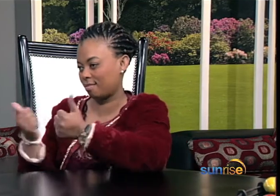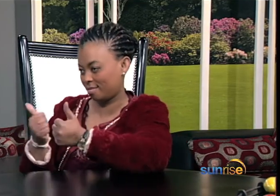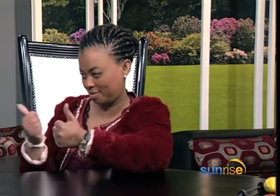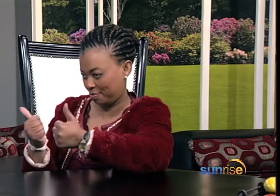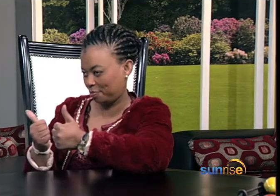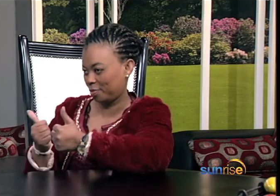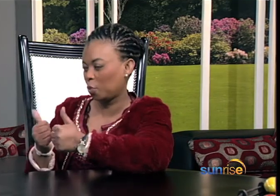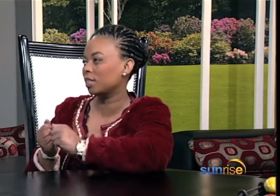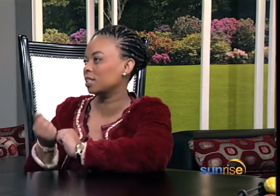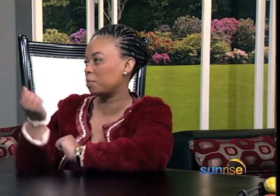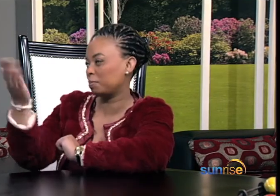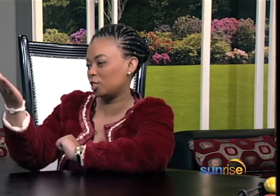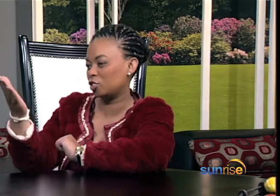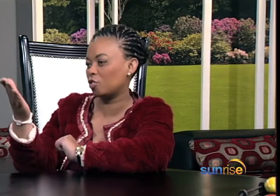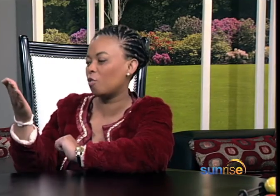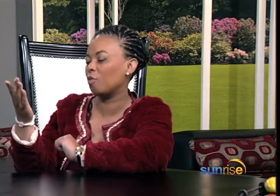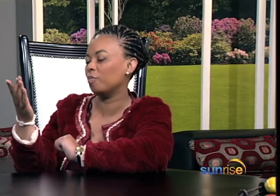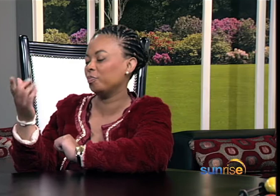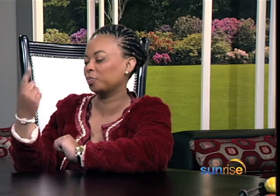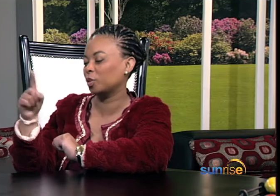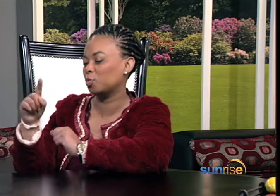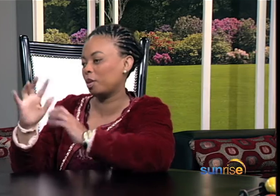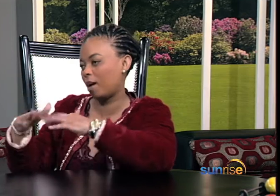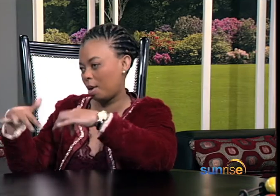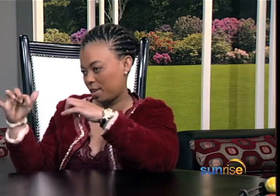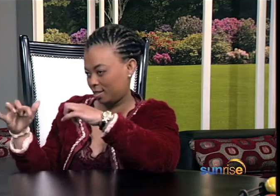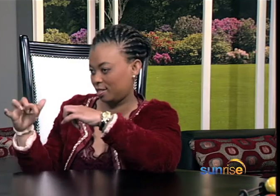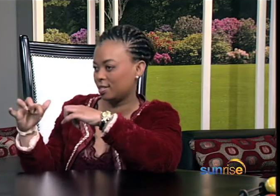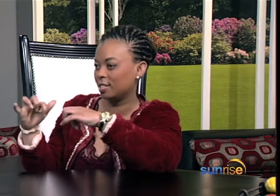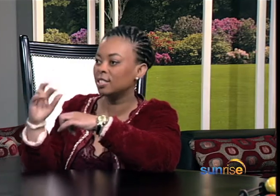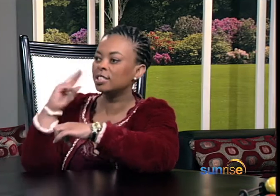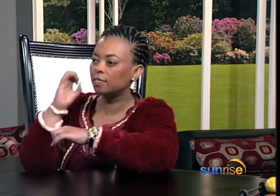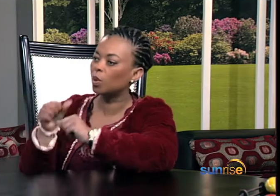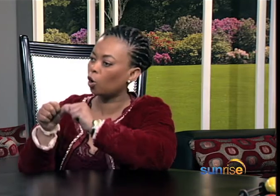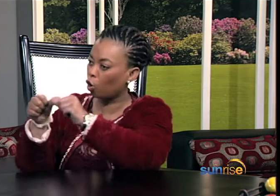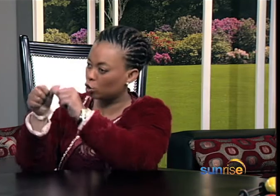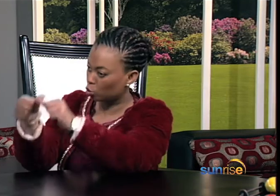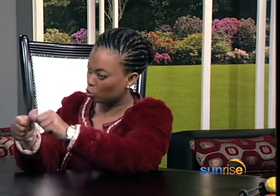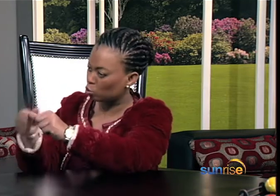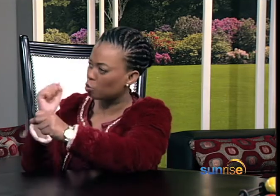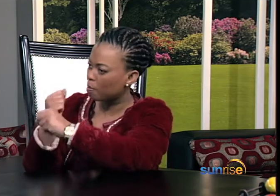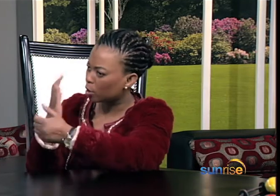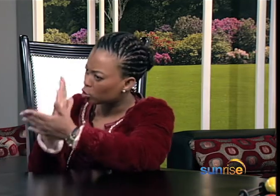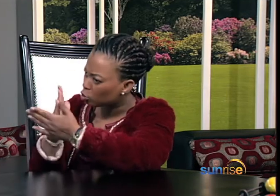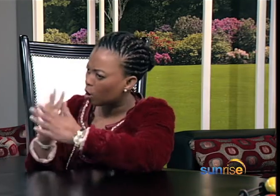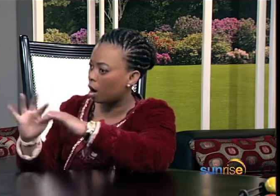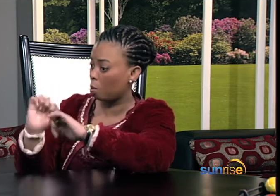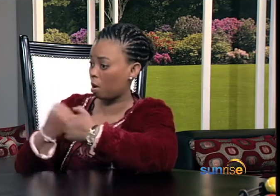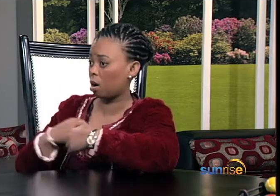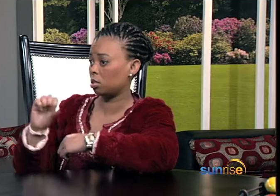We, DEFSA, we are already working very well because we have made a submission to the Parliament and will